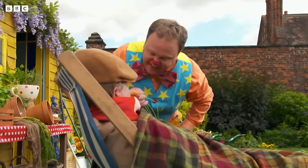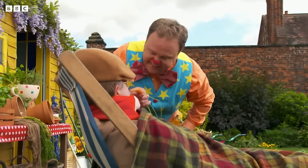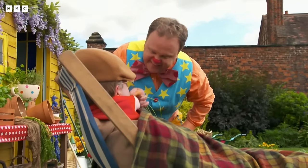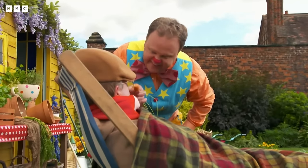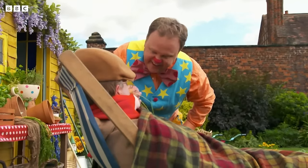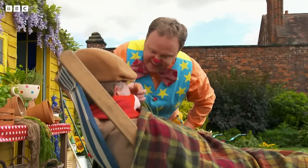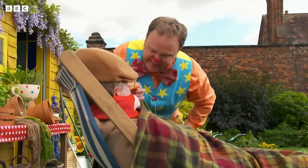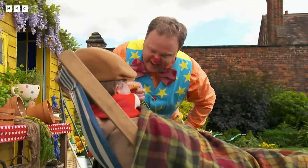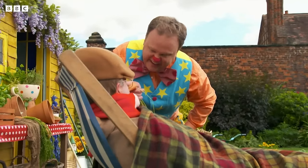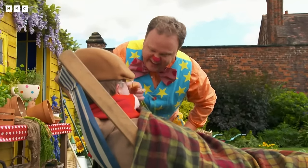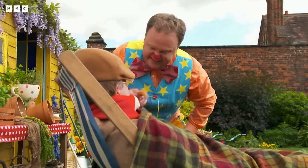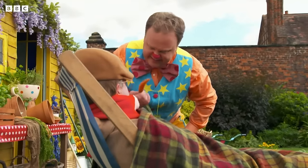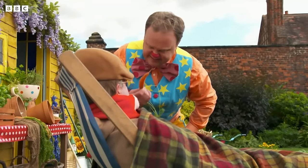Grandad! Grandad!